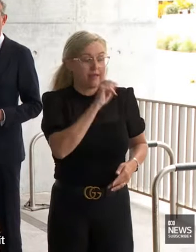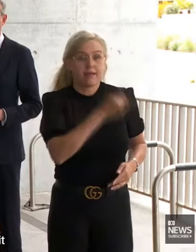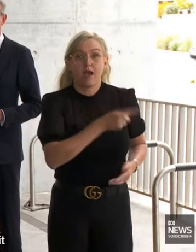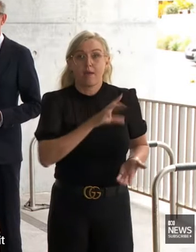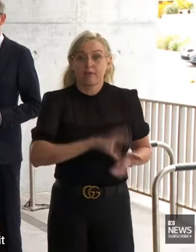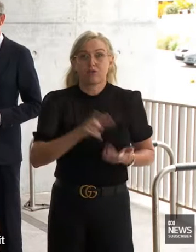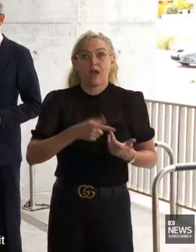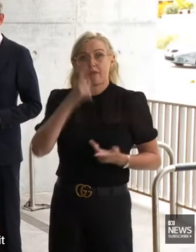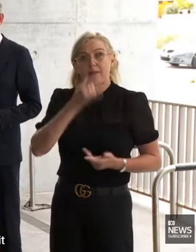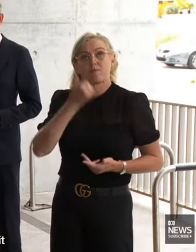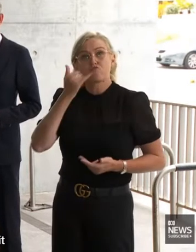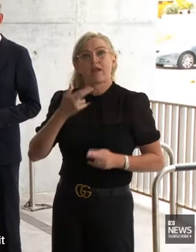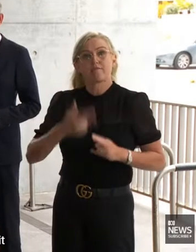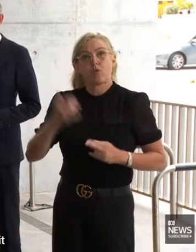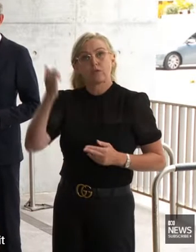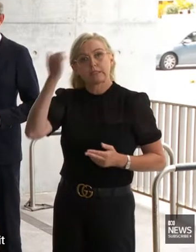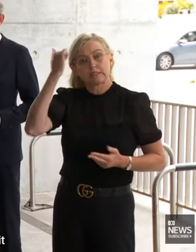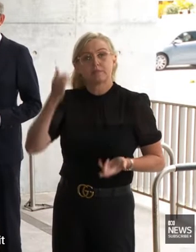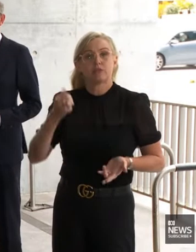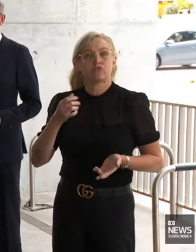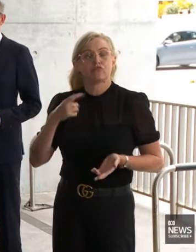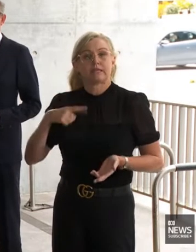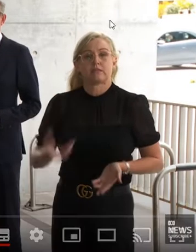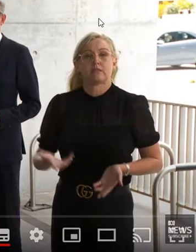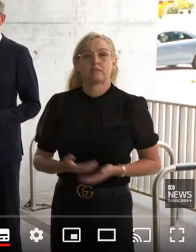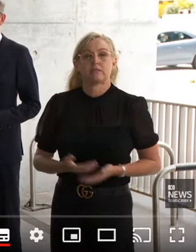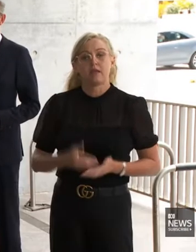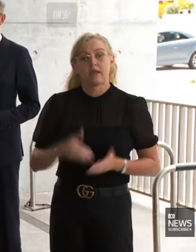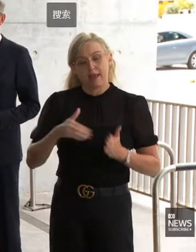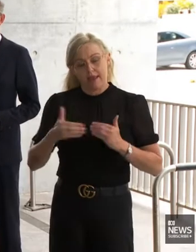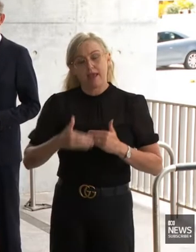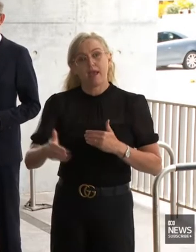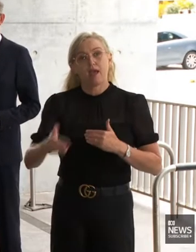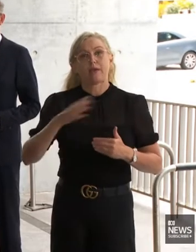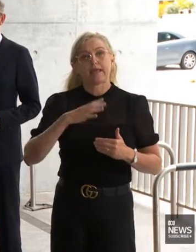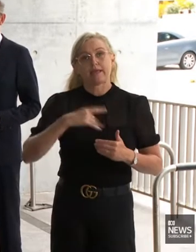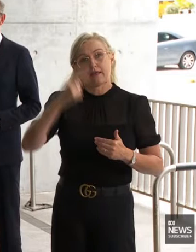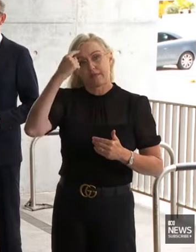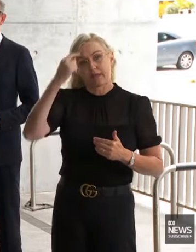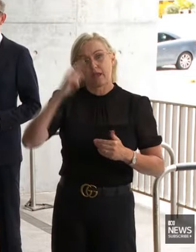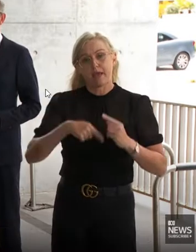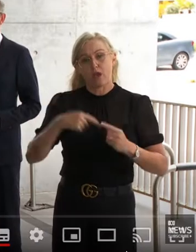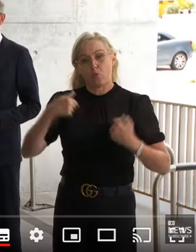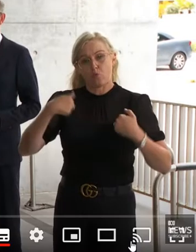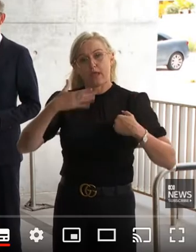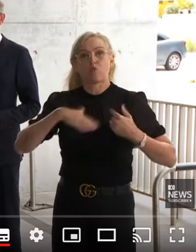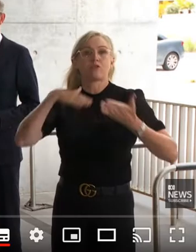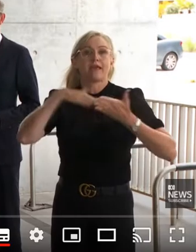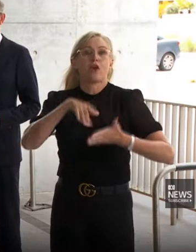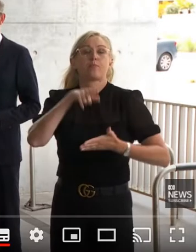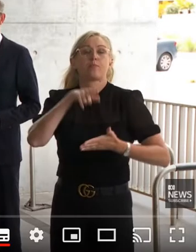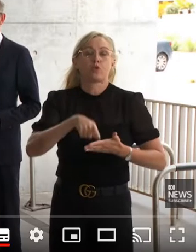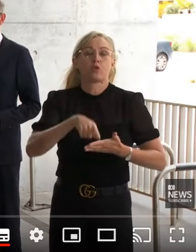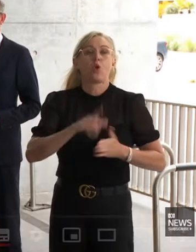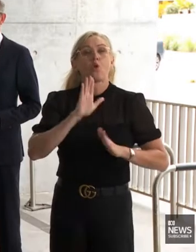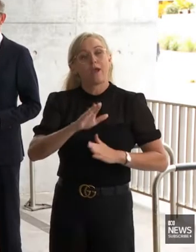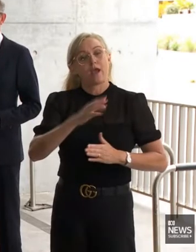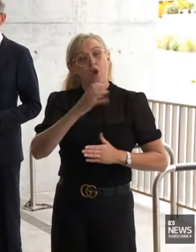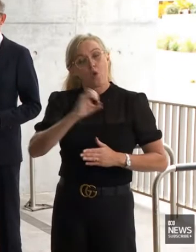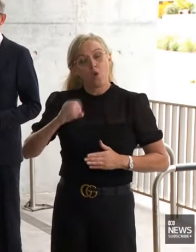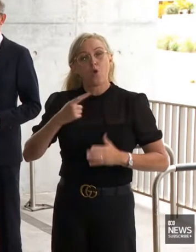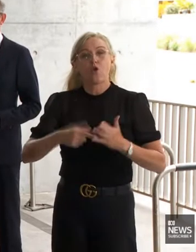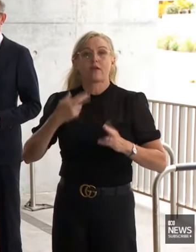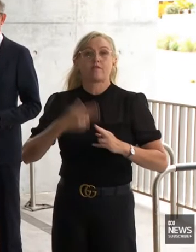kind to each other this Christmas and New Year holiday period is to help us to help you and to save 000 for saving